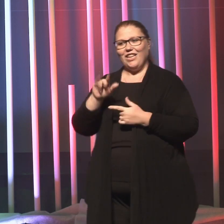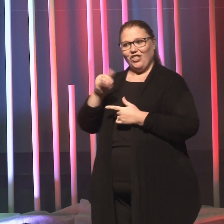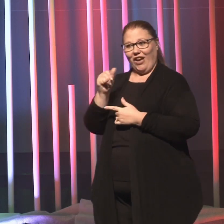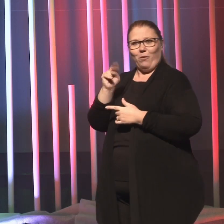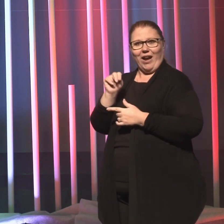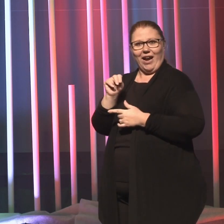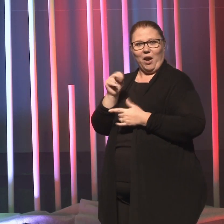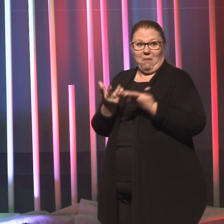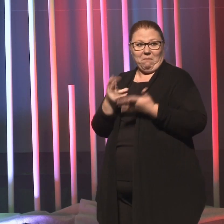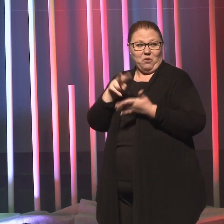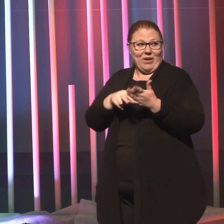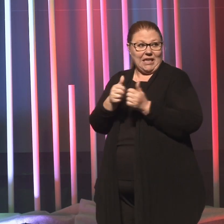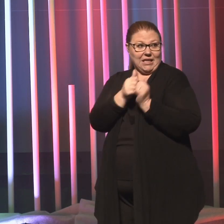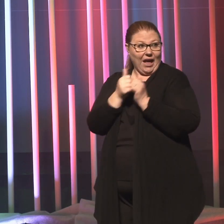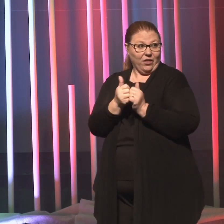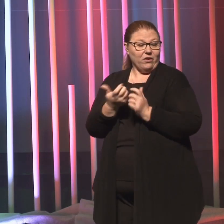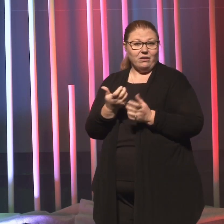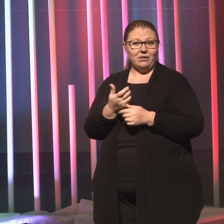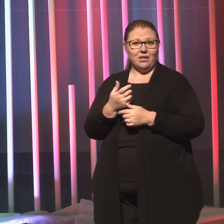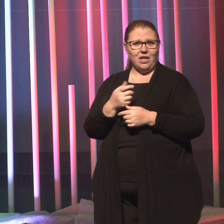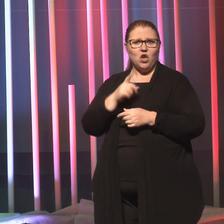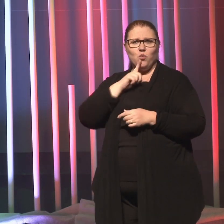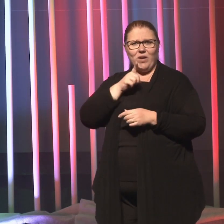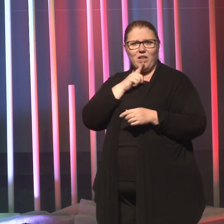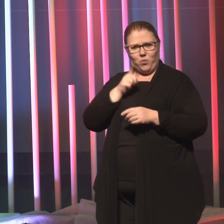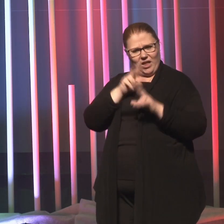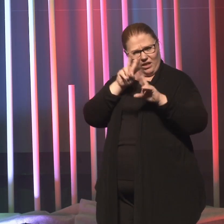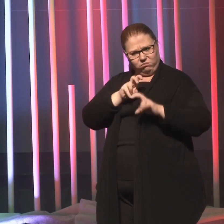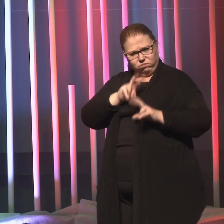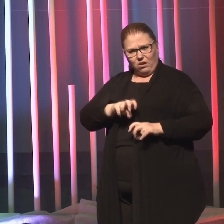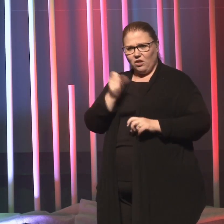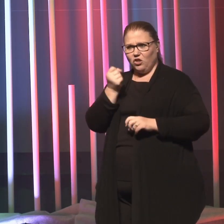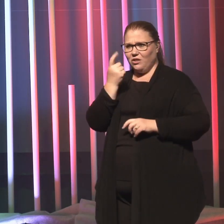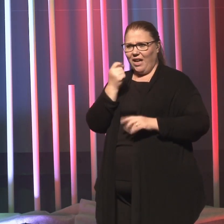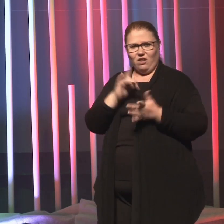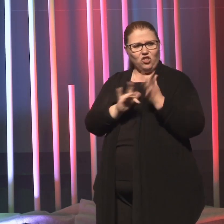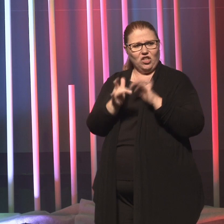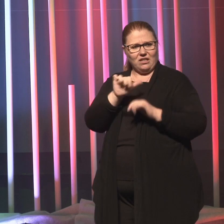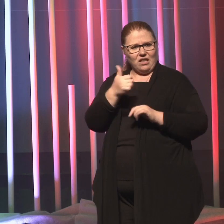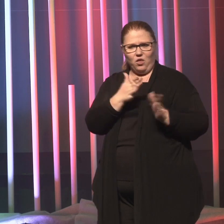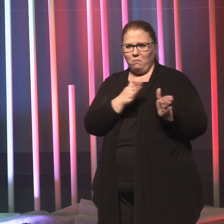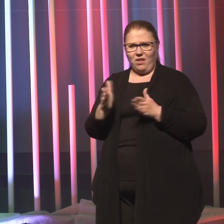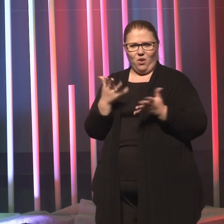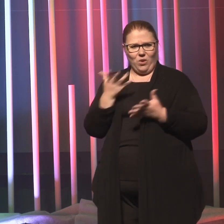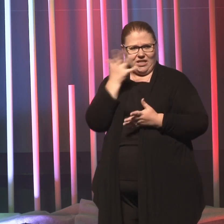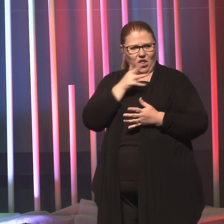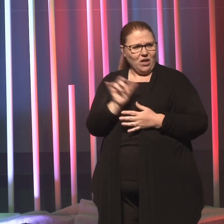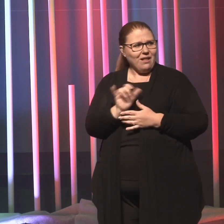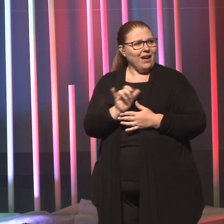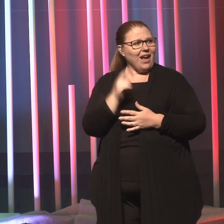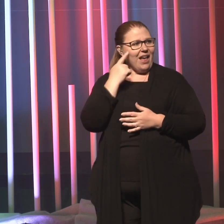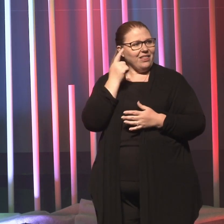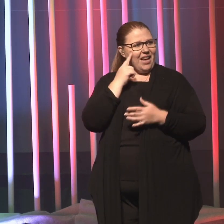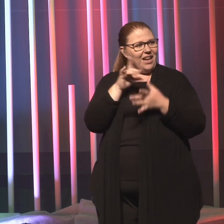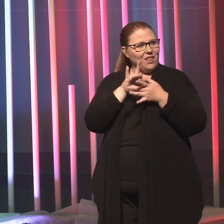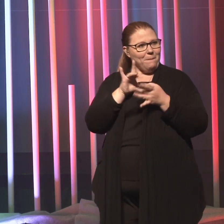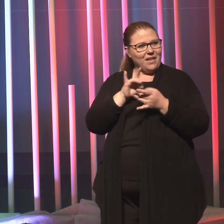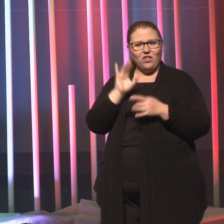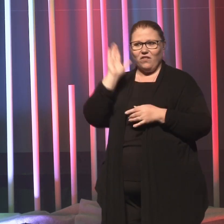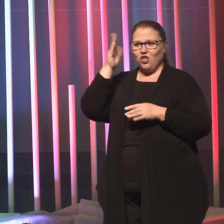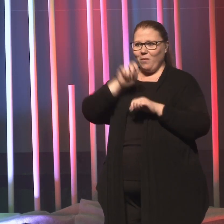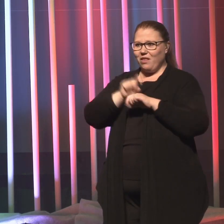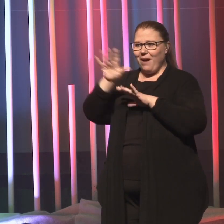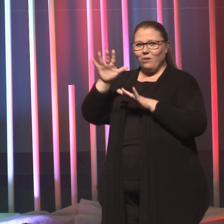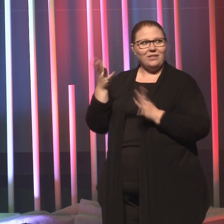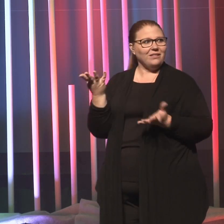together. Let's really dig in and understand, what is Jesus' alternative plan? What does that look like? I think the message of the Sermon on the